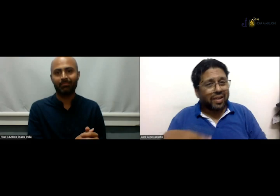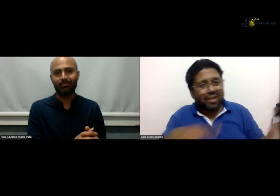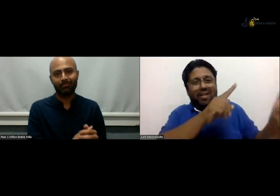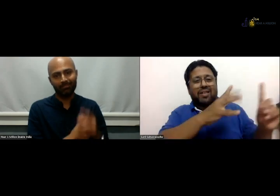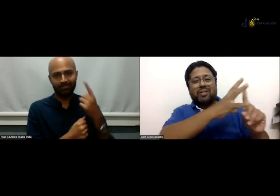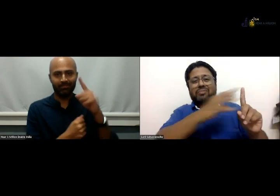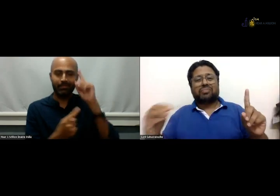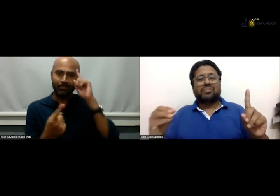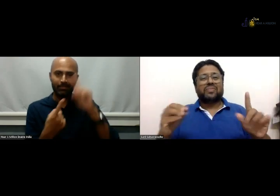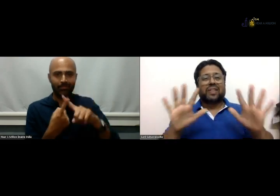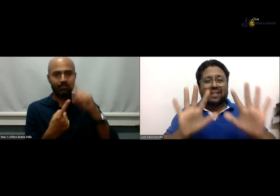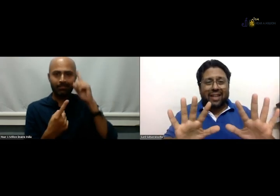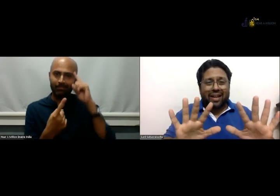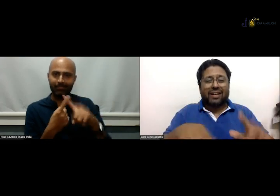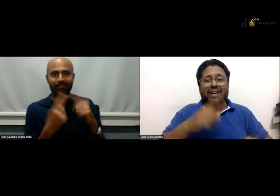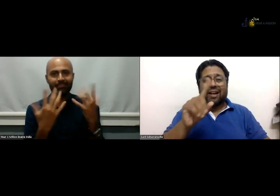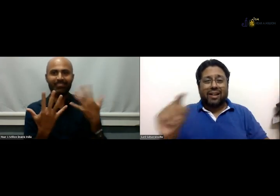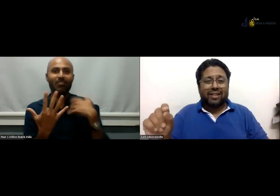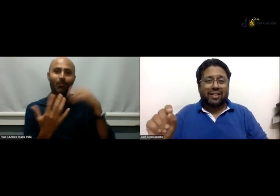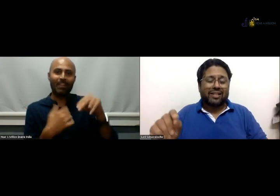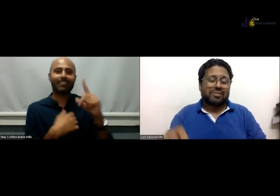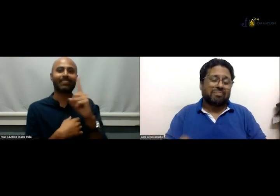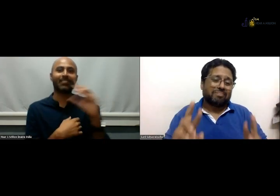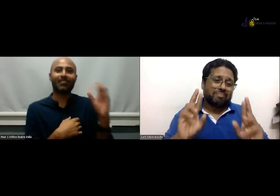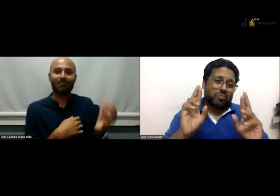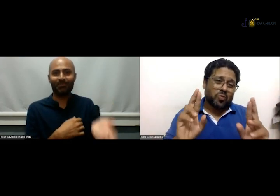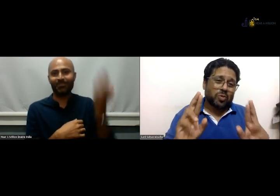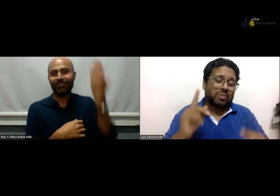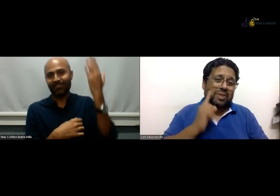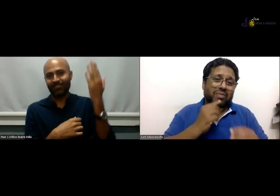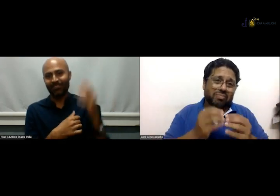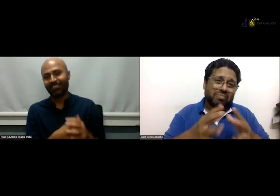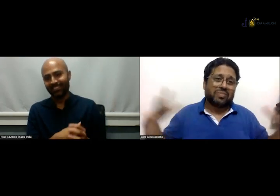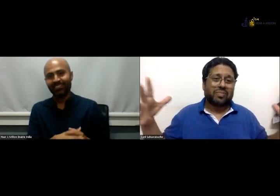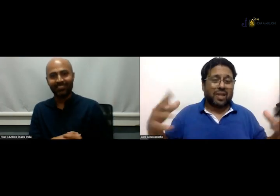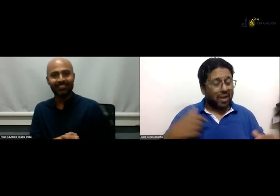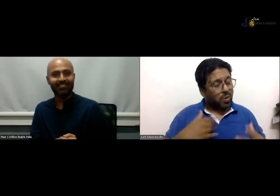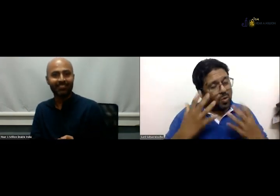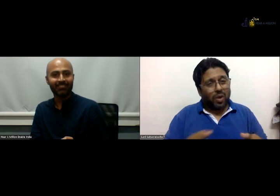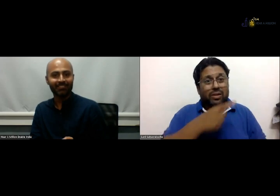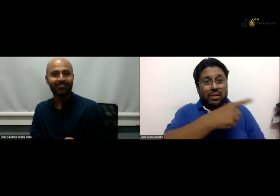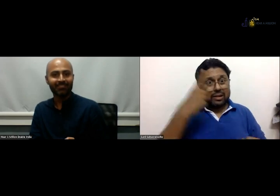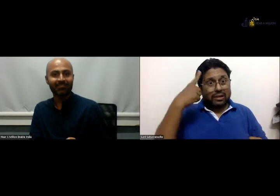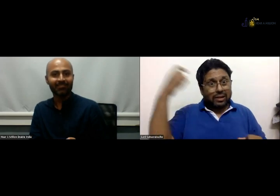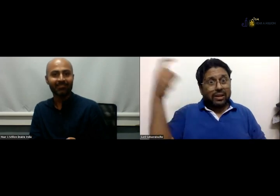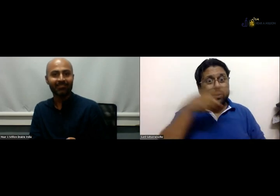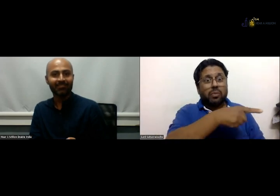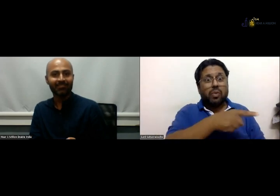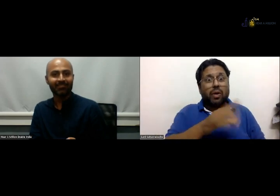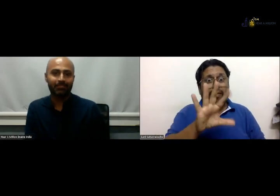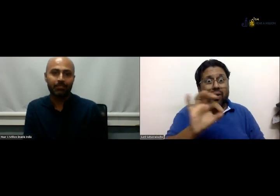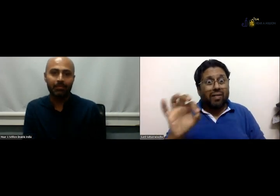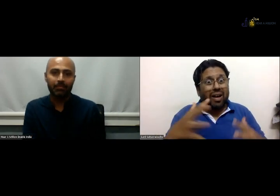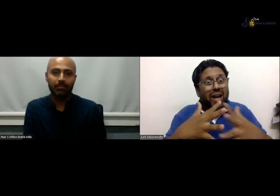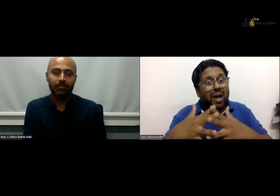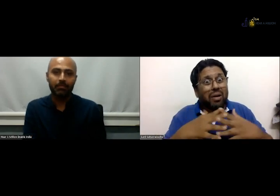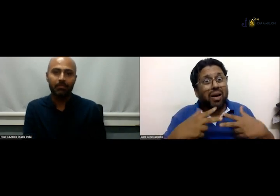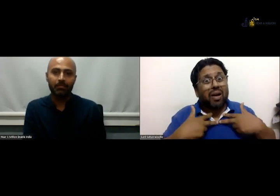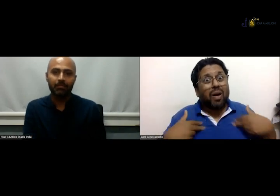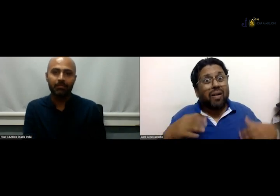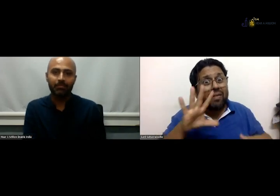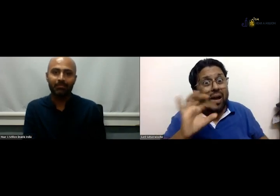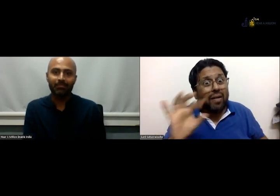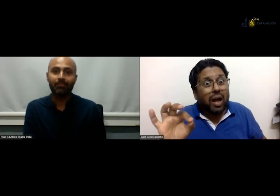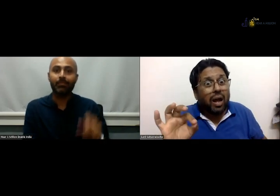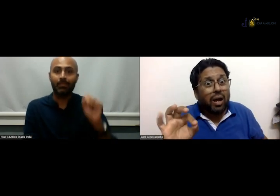don't want one person. I want more than that. I want more than 100 persons to be able